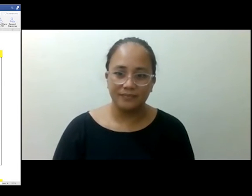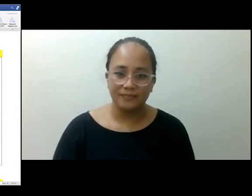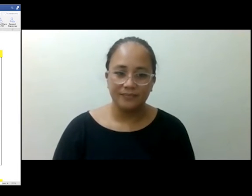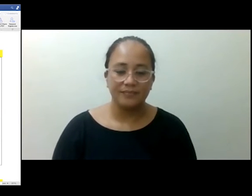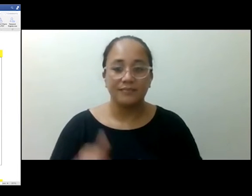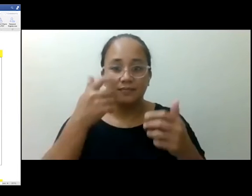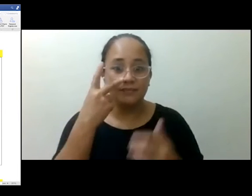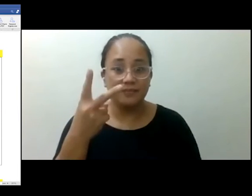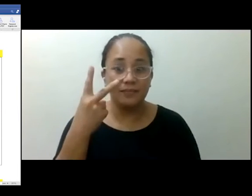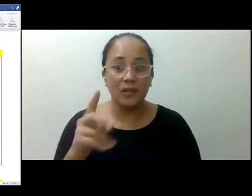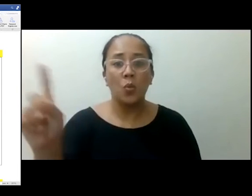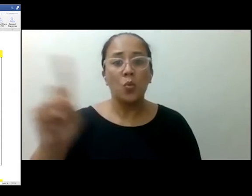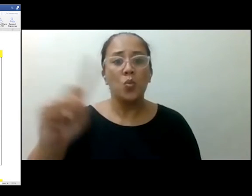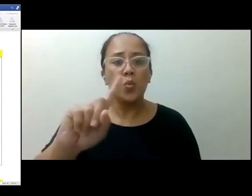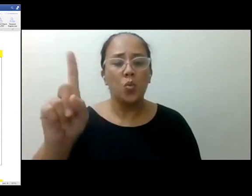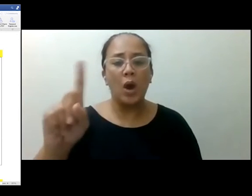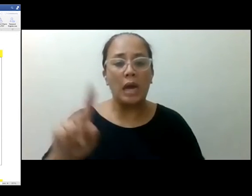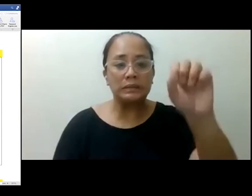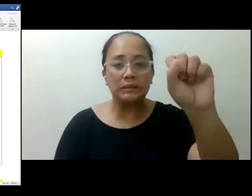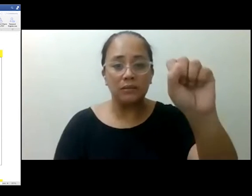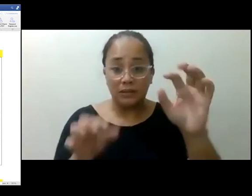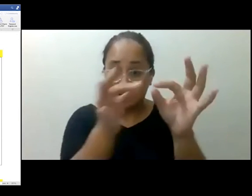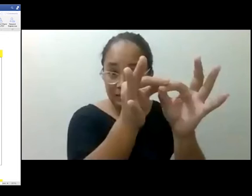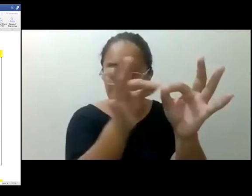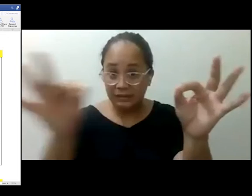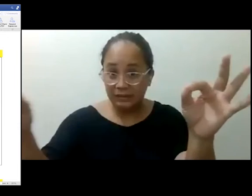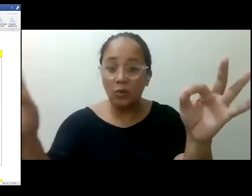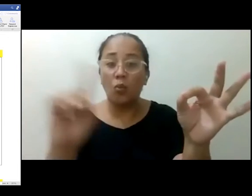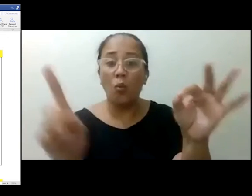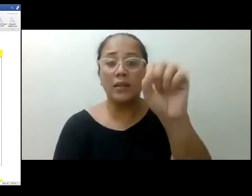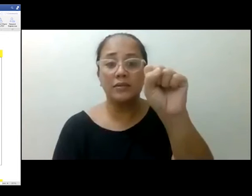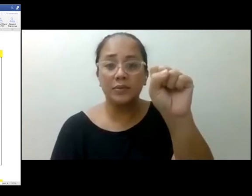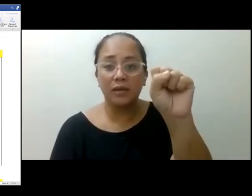Okay, what is the subject of the sentence?